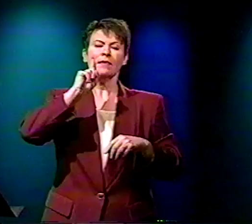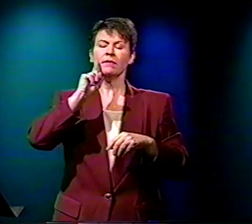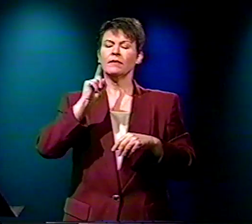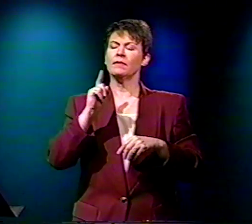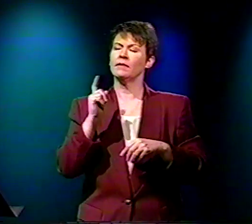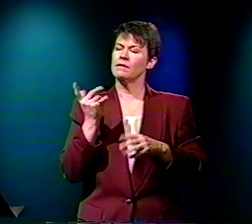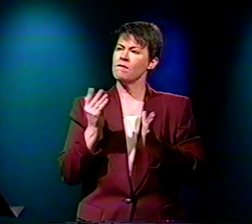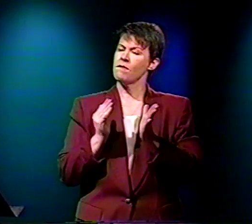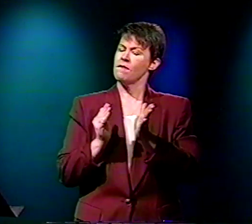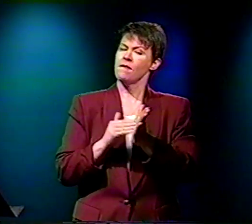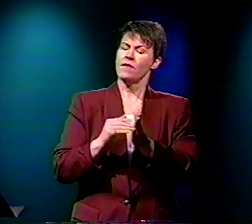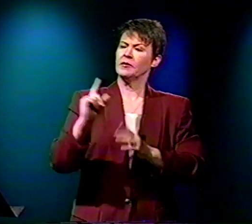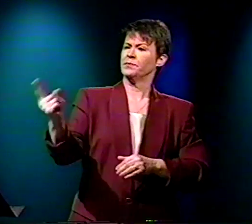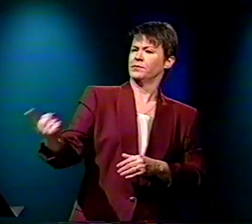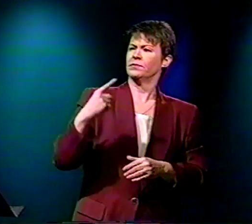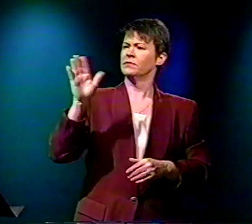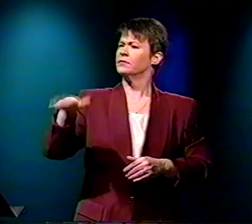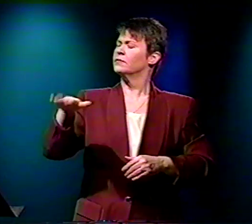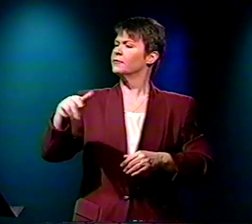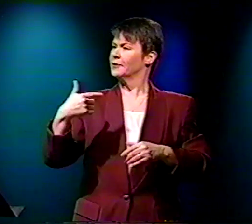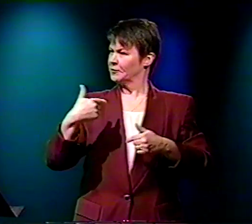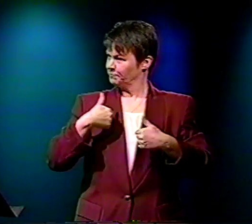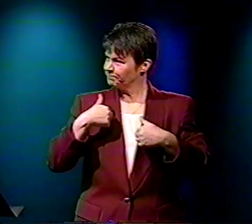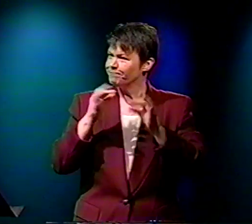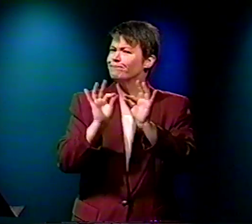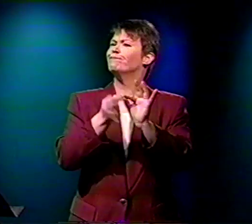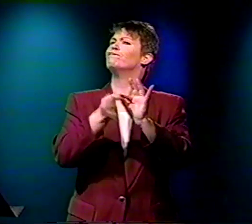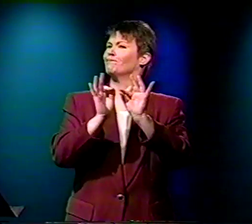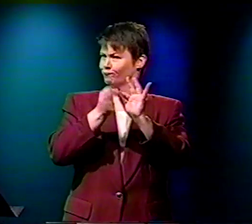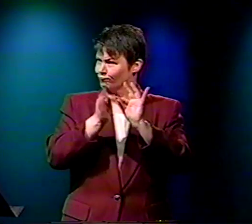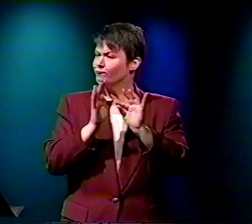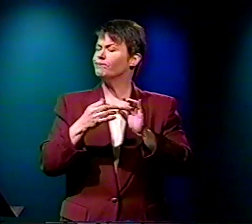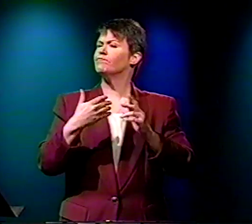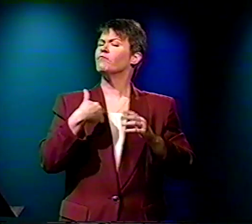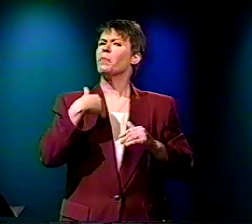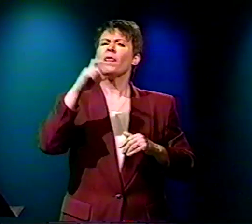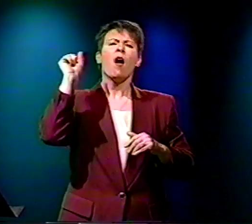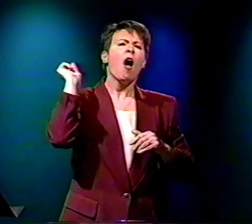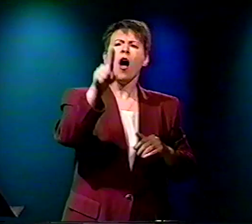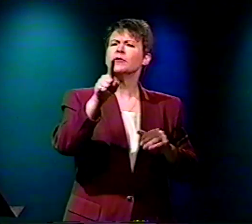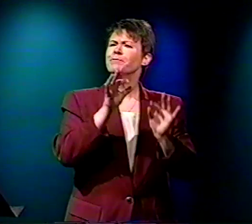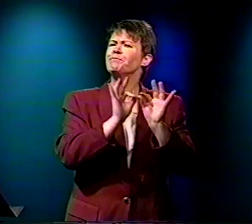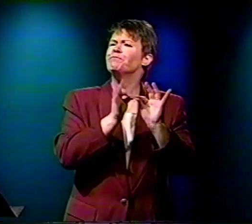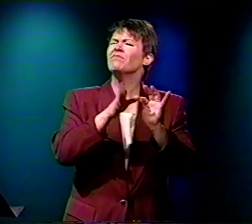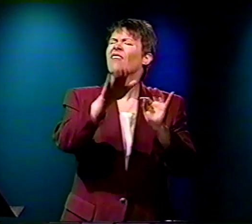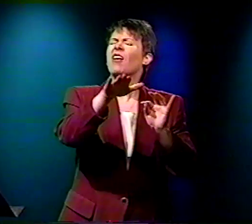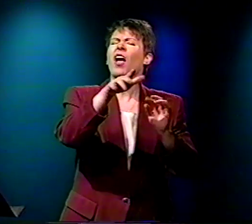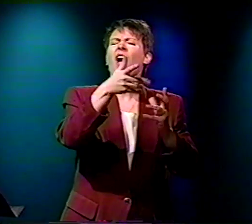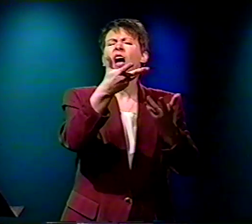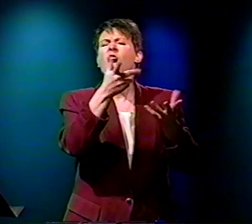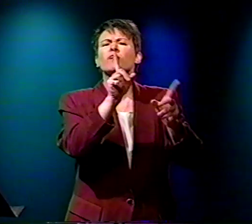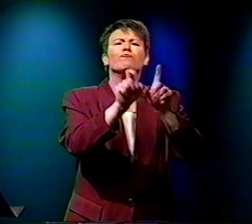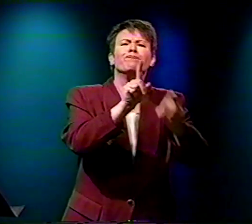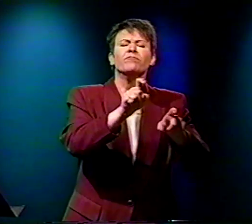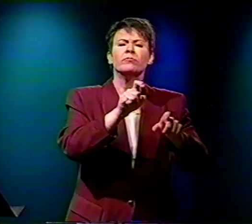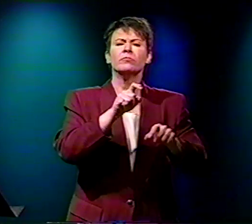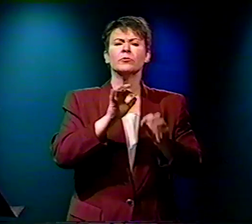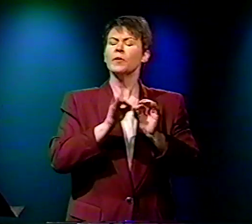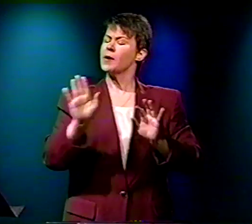miss the hidden meanings that are often there. A deaf person might come up to an interpreter and they might ask an interpreter some questions,